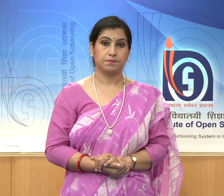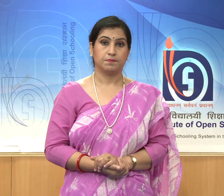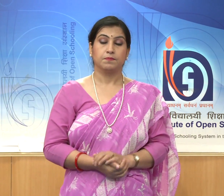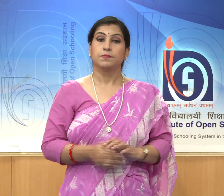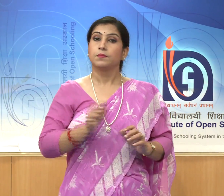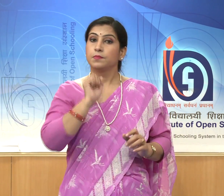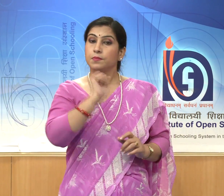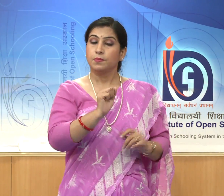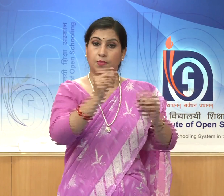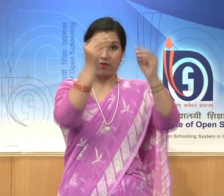by the figures